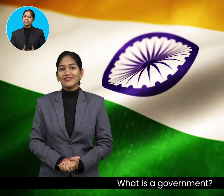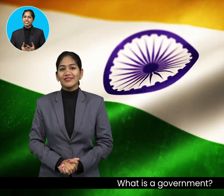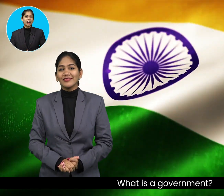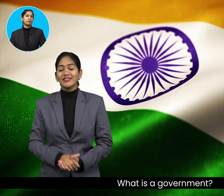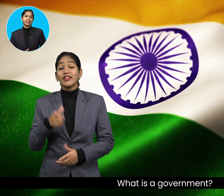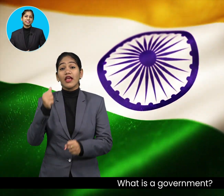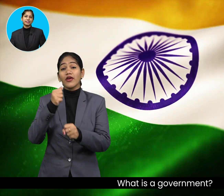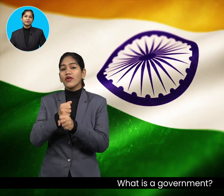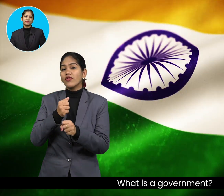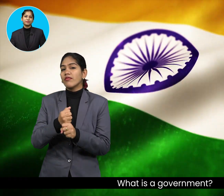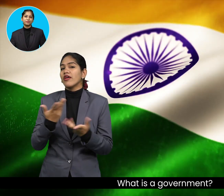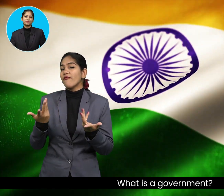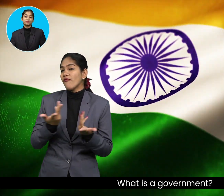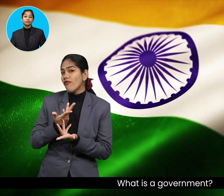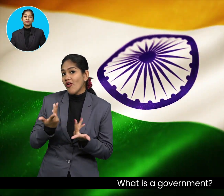what is a government,